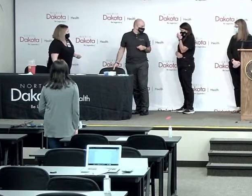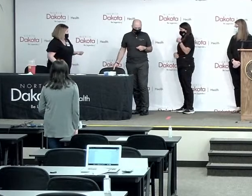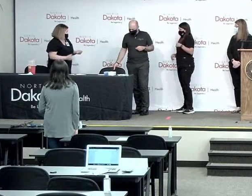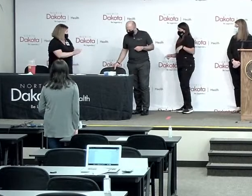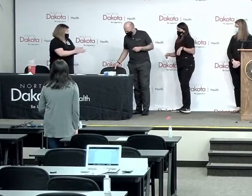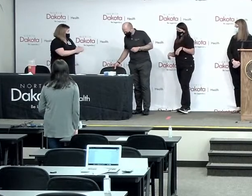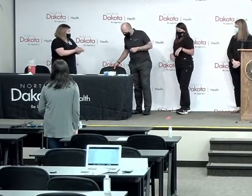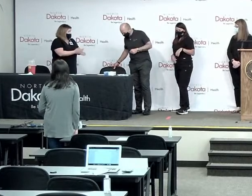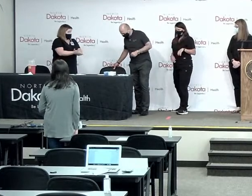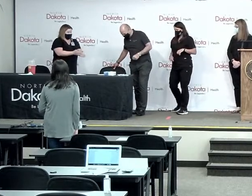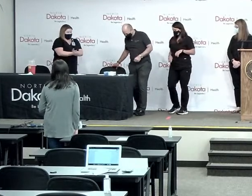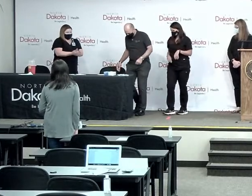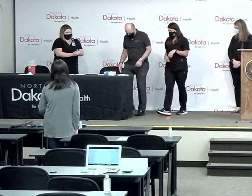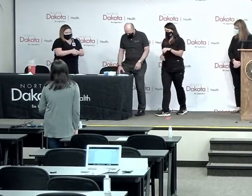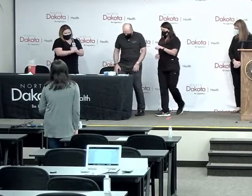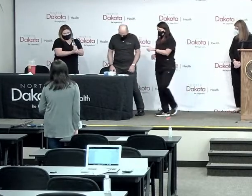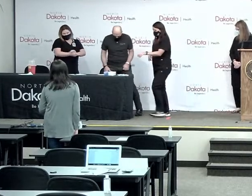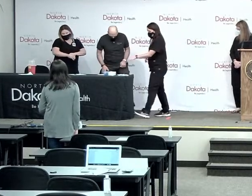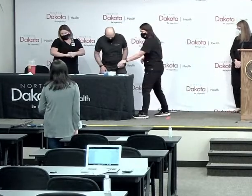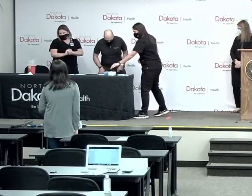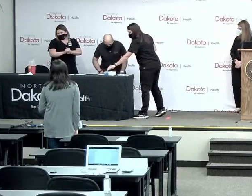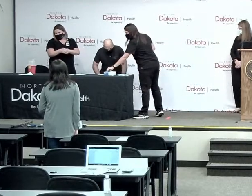Work? Sure.